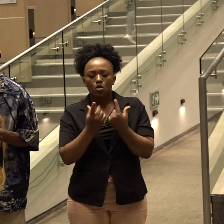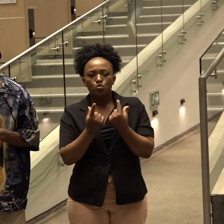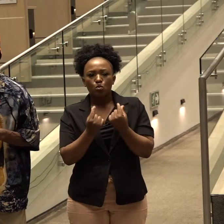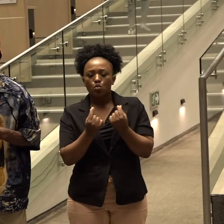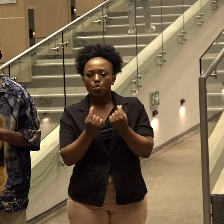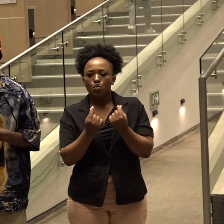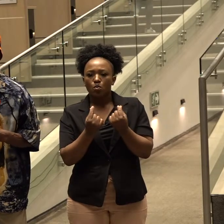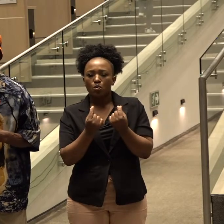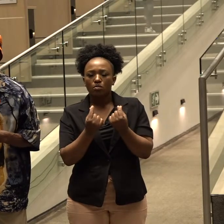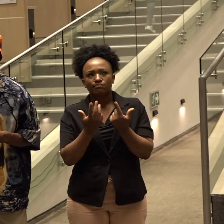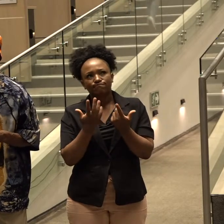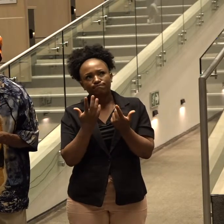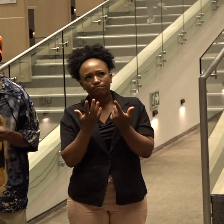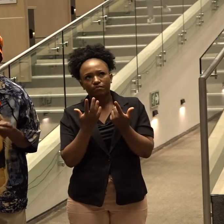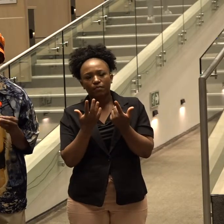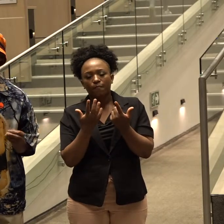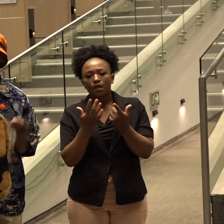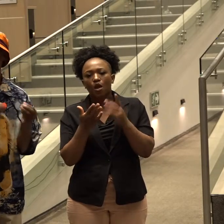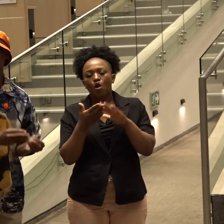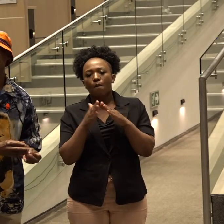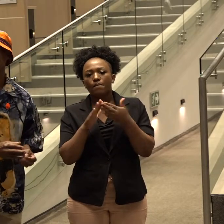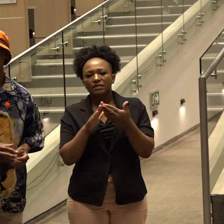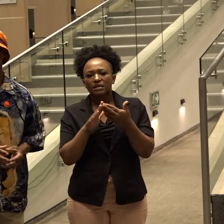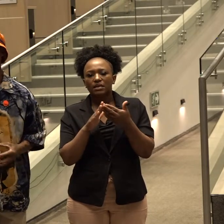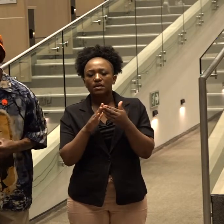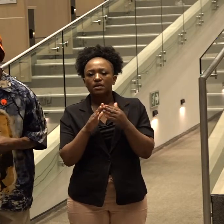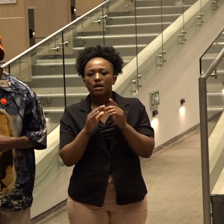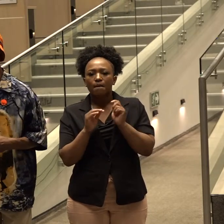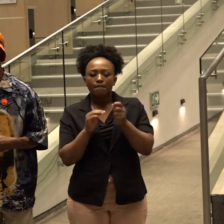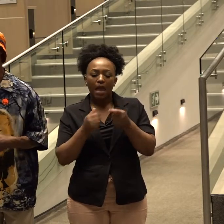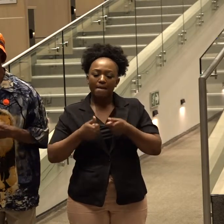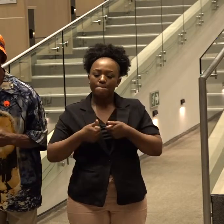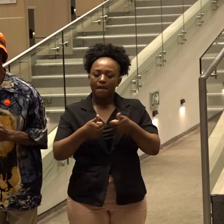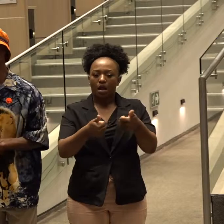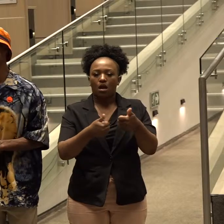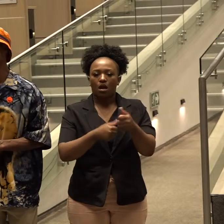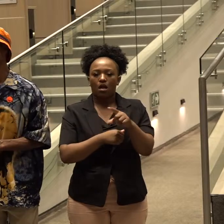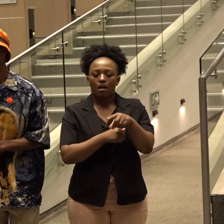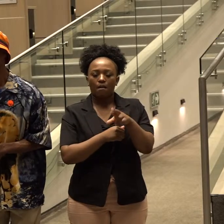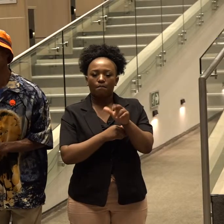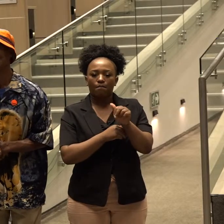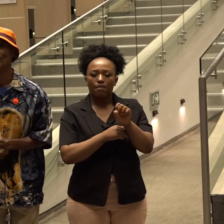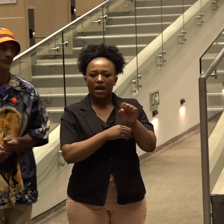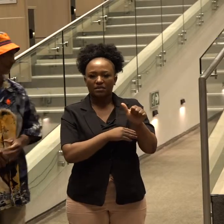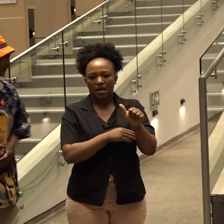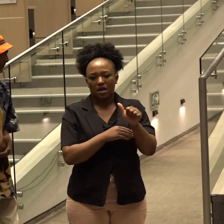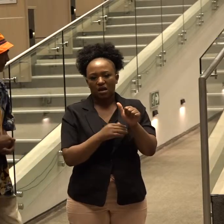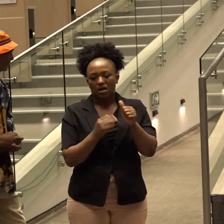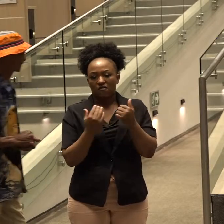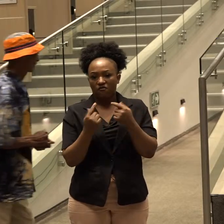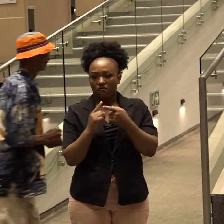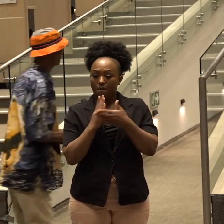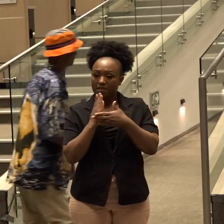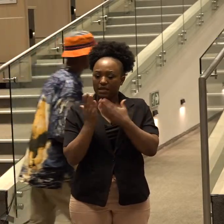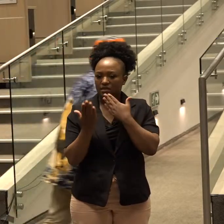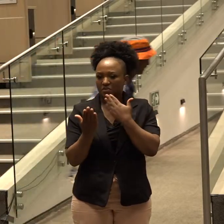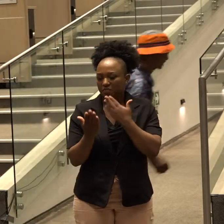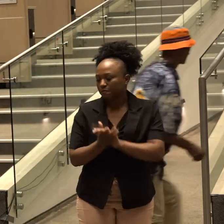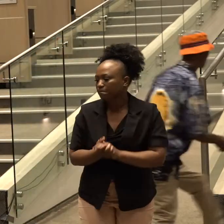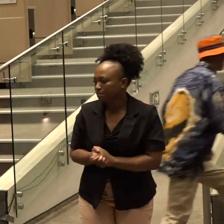uh how can I say Community Pride back into place that's what my side thank you